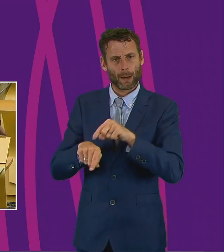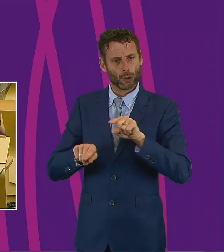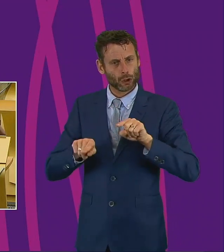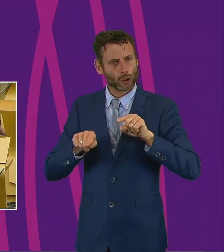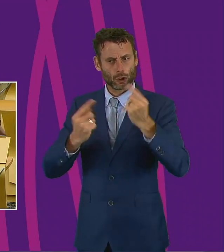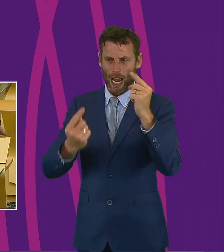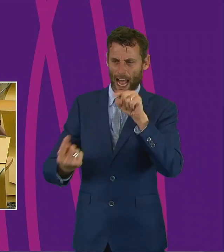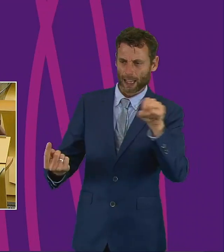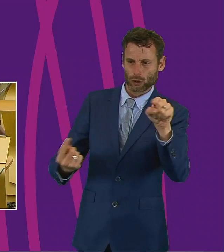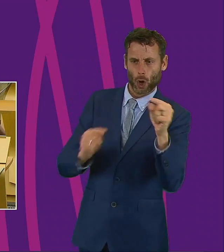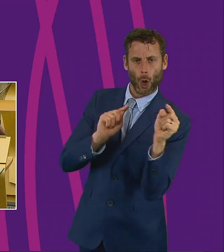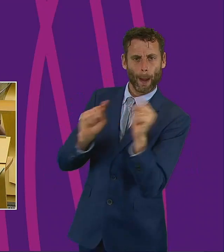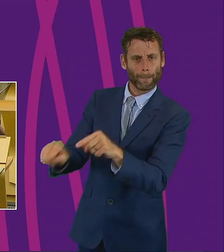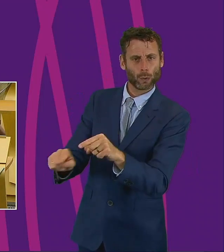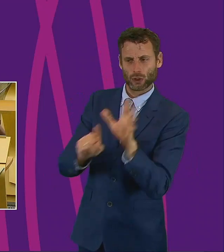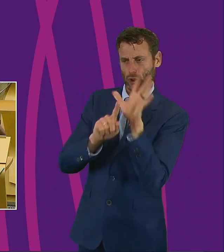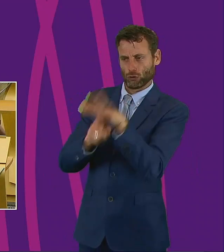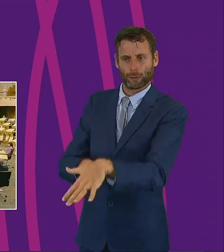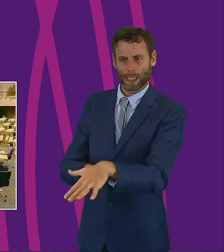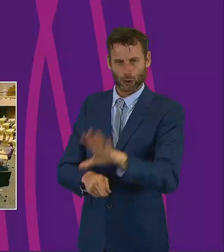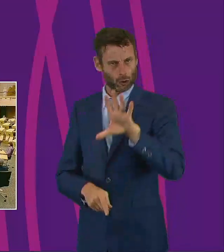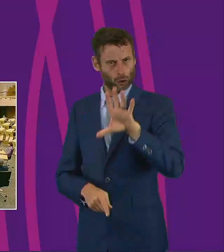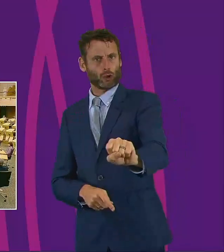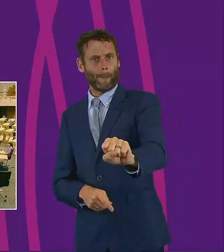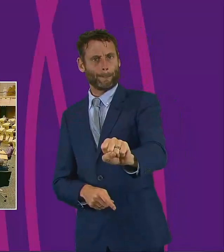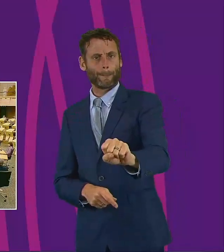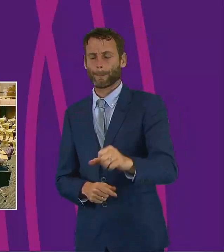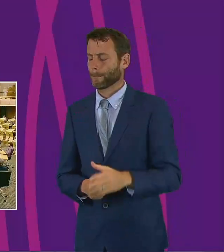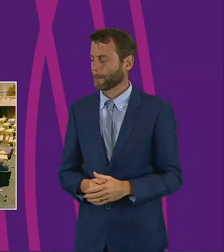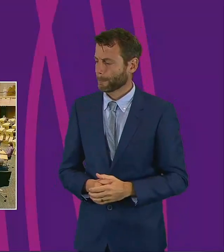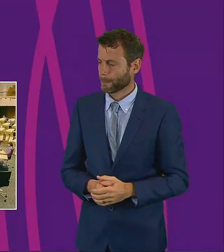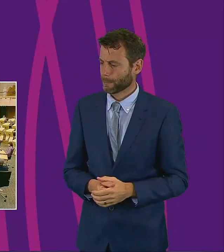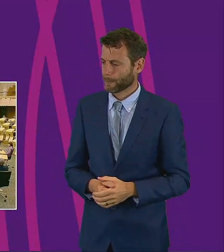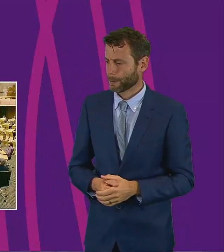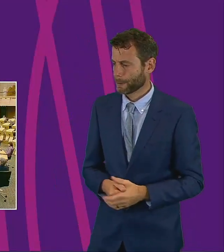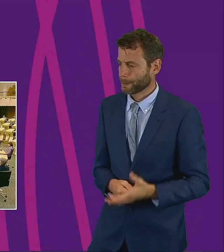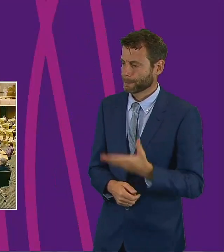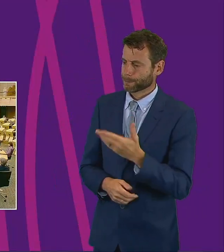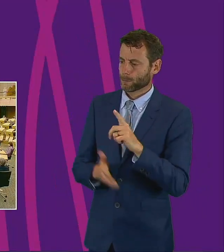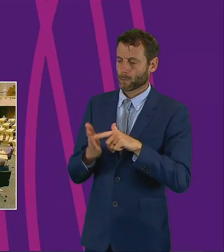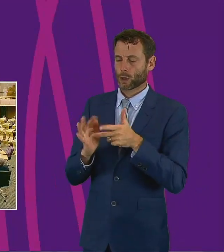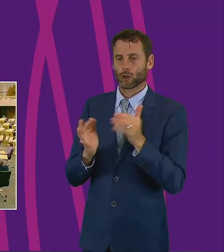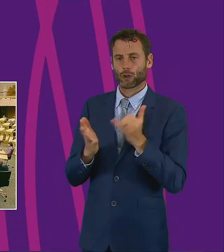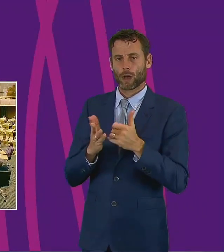or discrimination in all its forms. Thank you. Question 7, James Kelly.